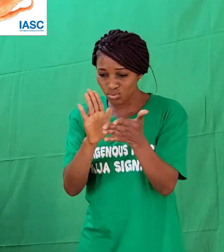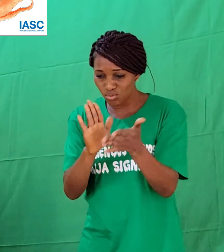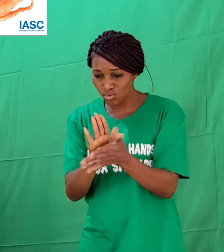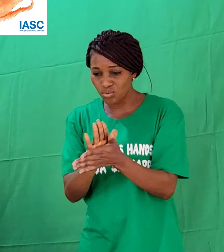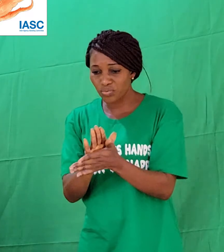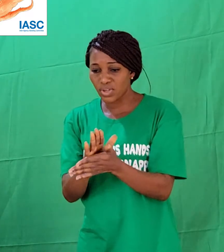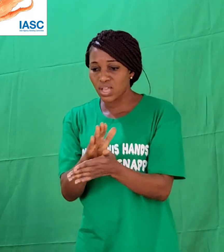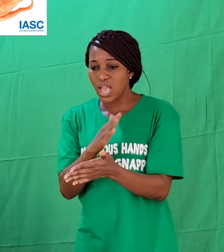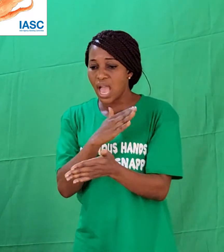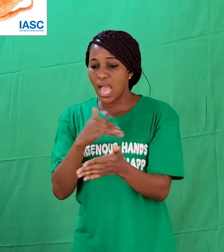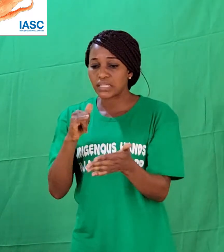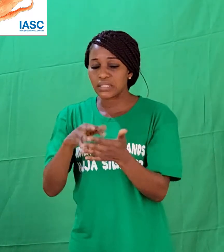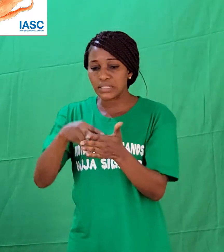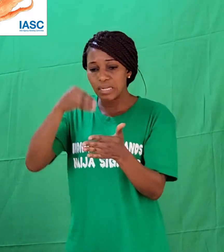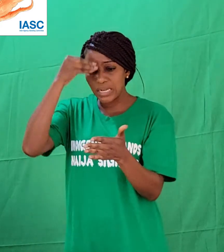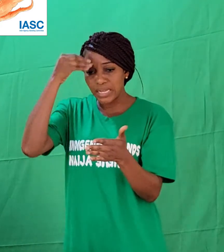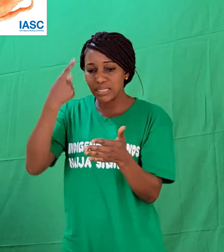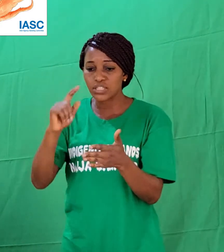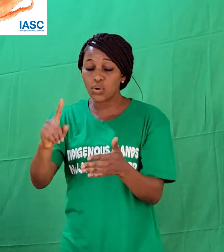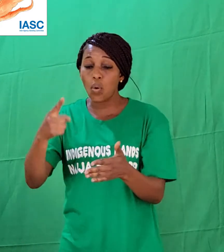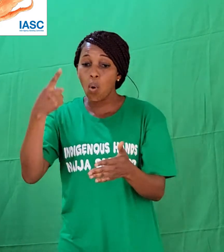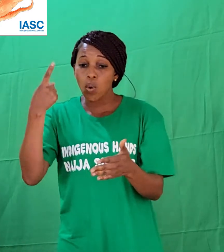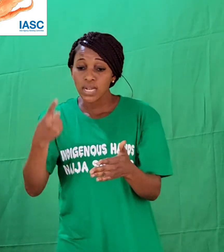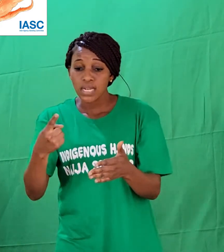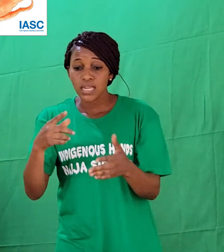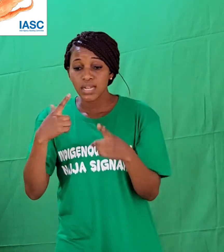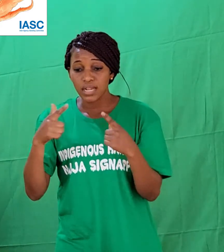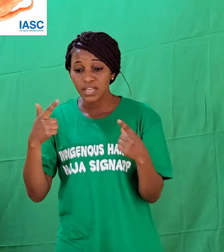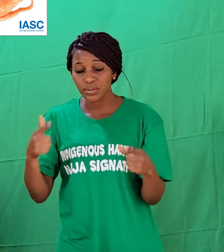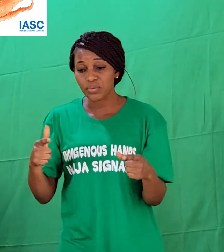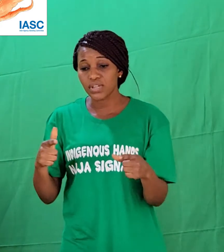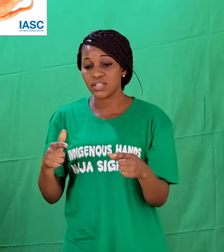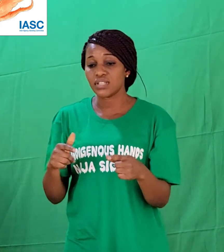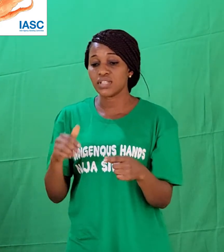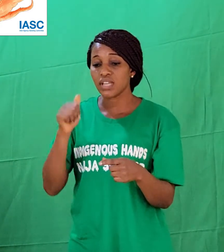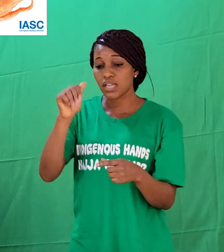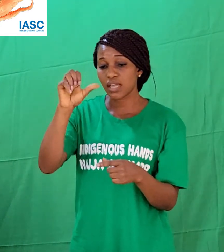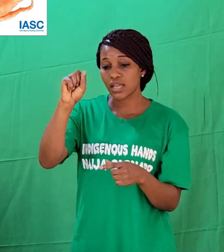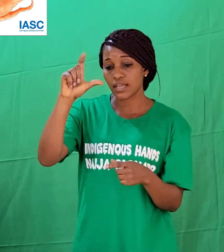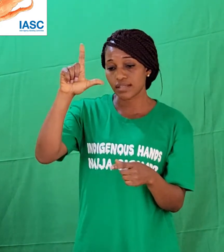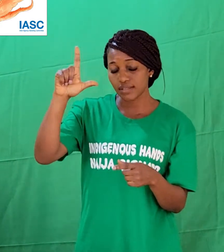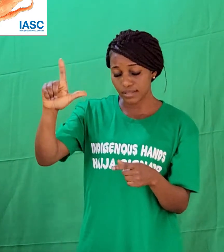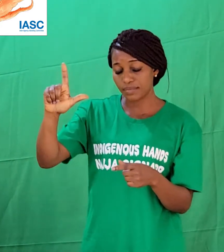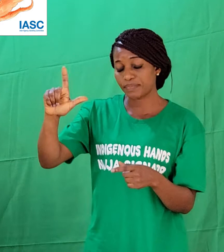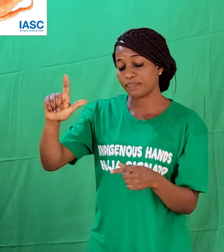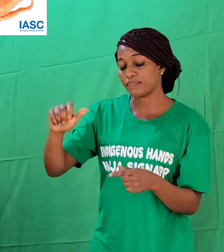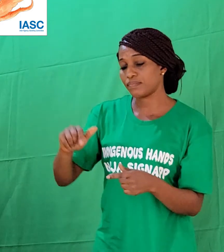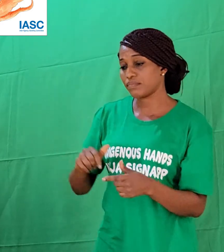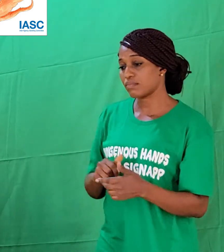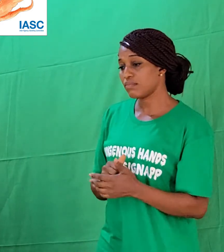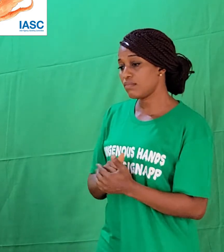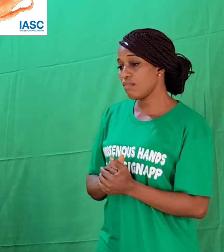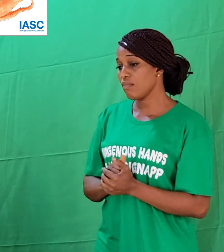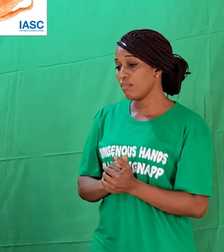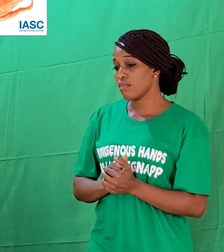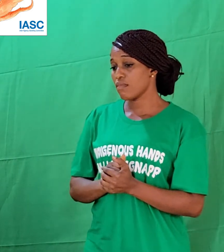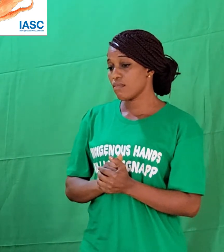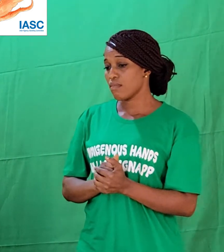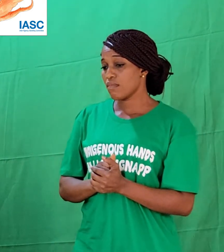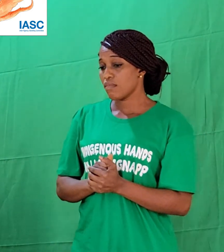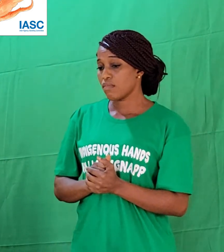only language that is available for them to learn is that one that is taught them in school, which is considered American Sign Language.